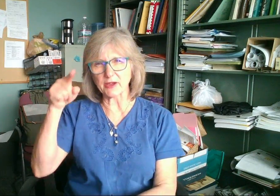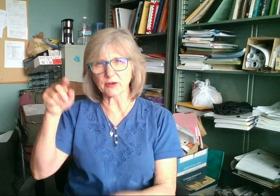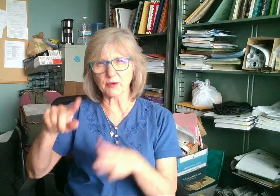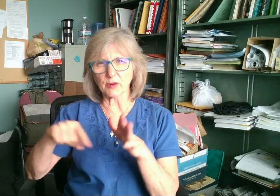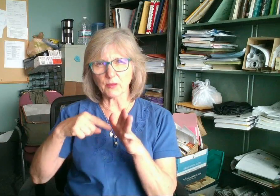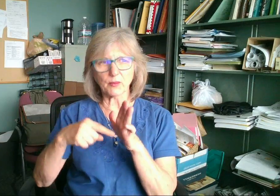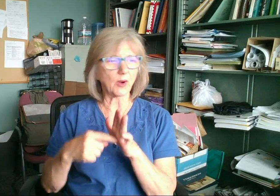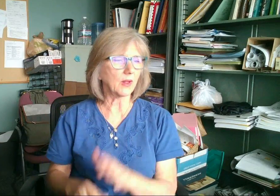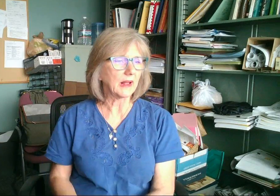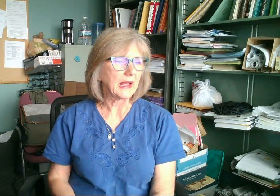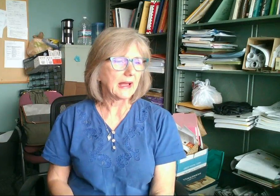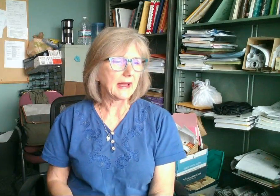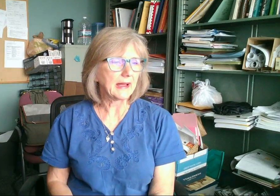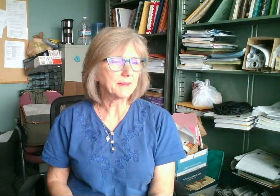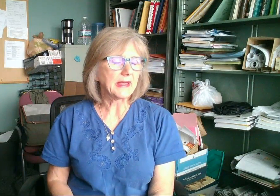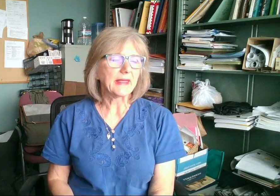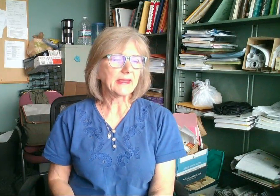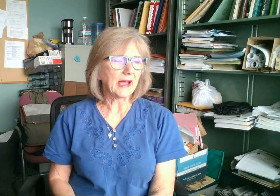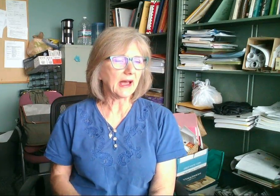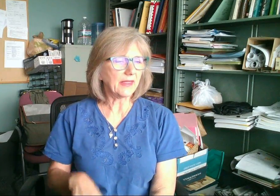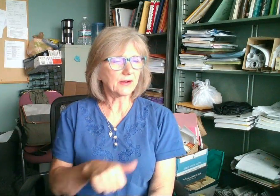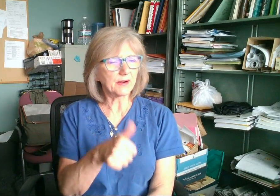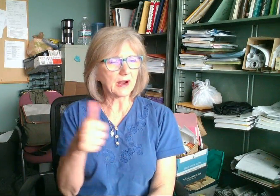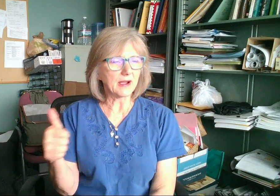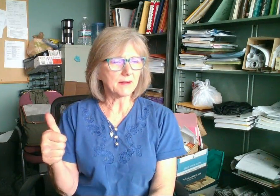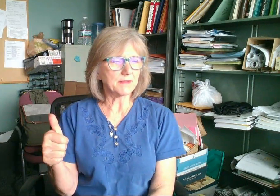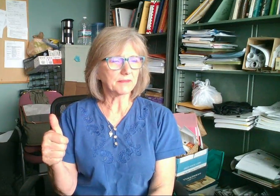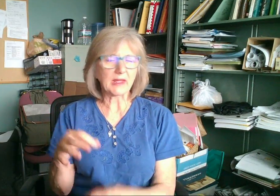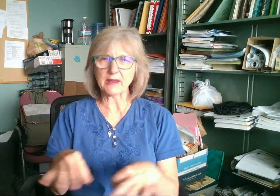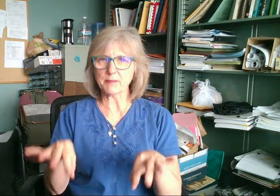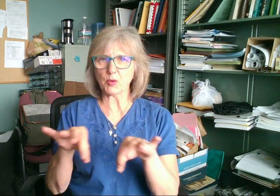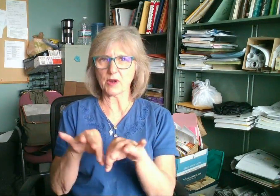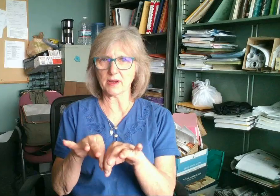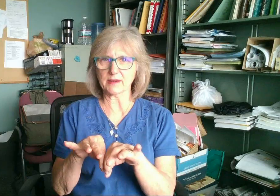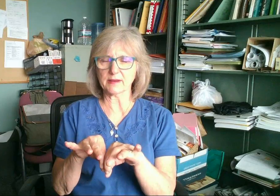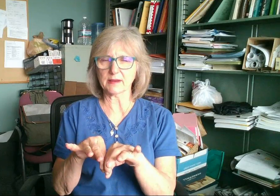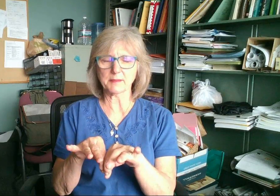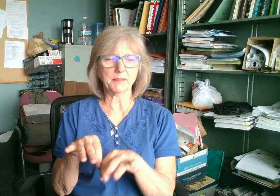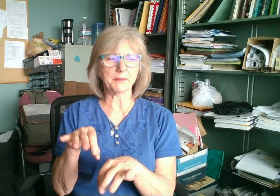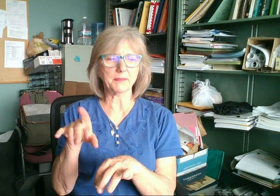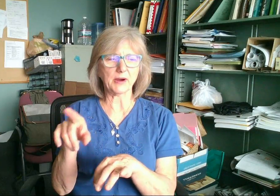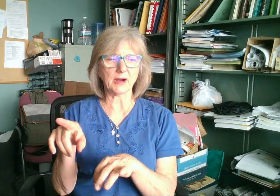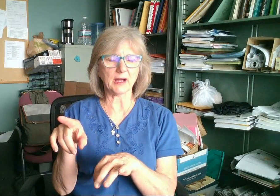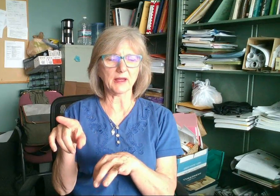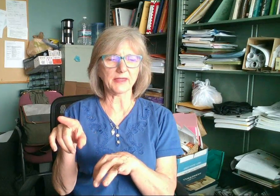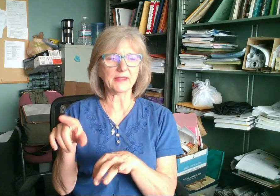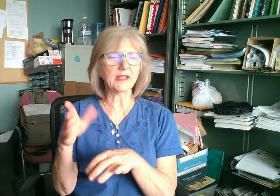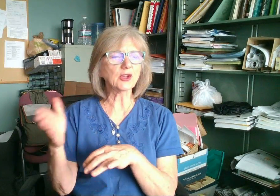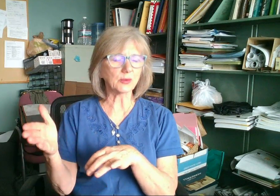about your role. The other kind of important thing that